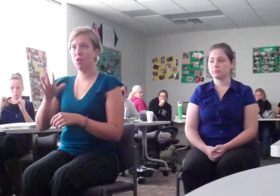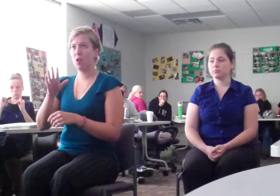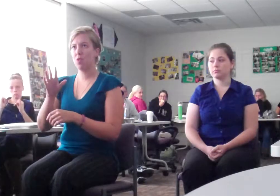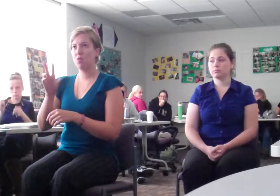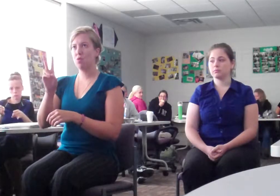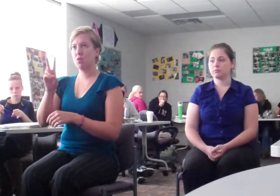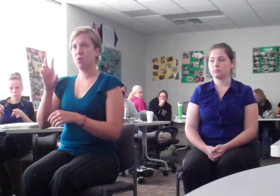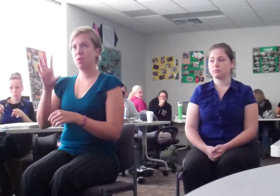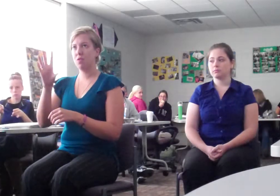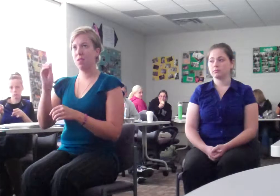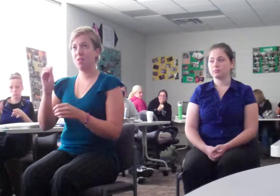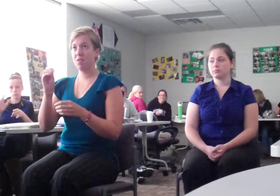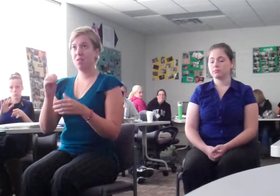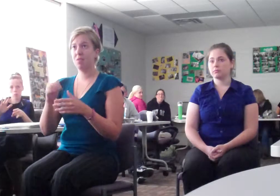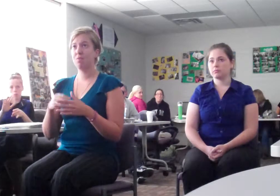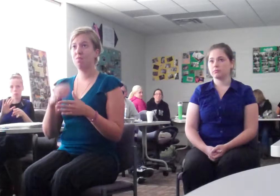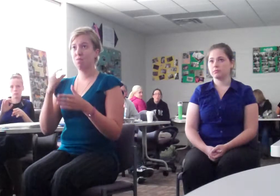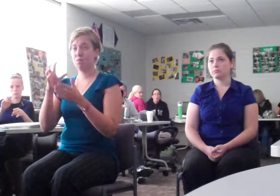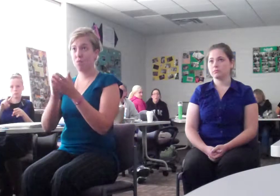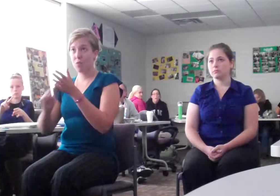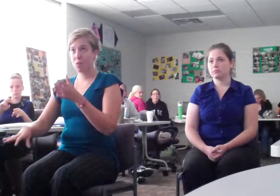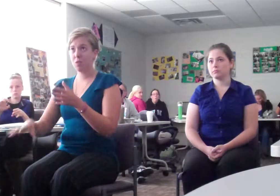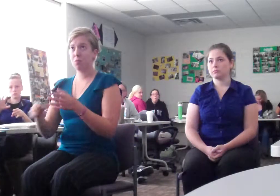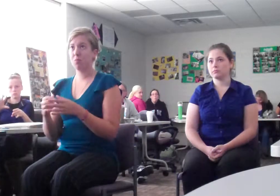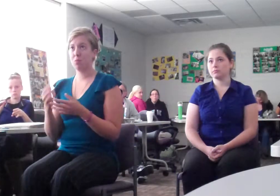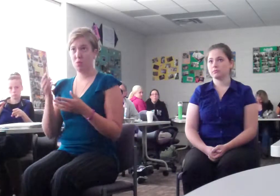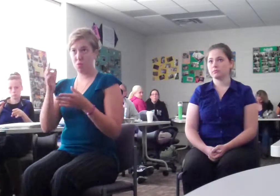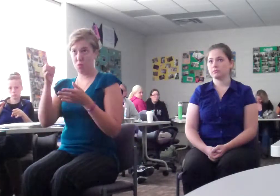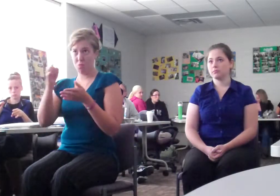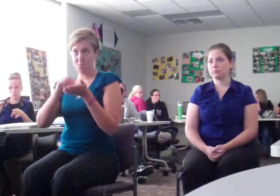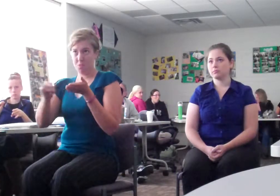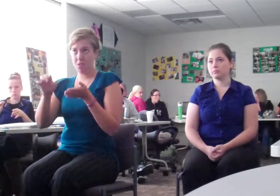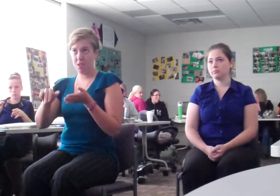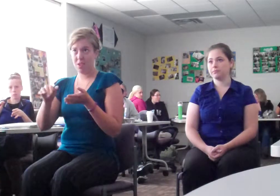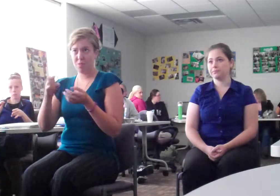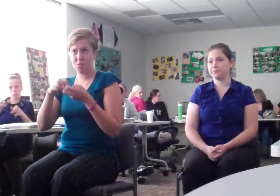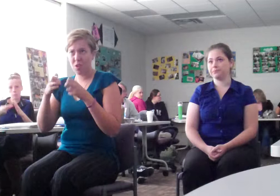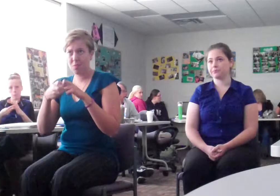deductible, meaning you pay the first $250. Would that be a problem for you?